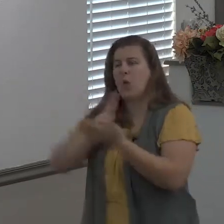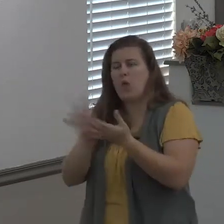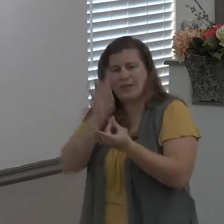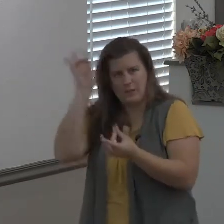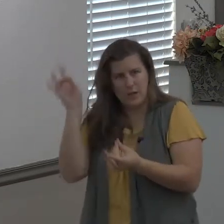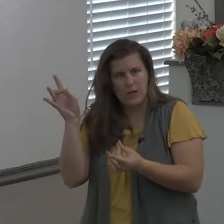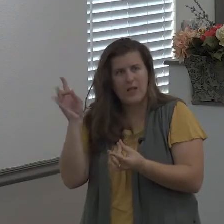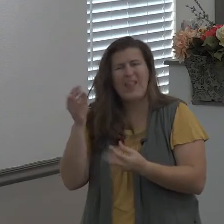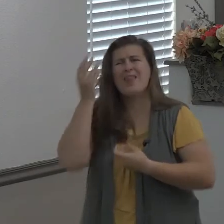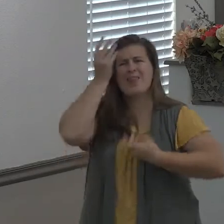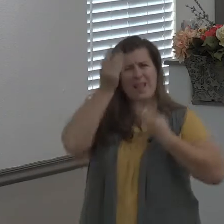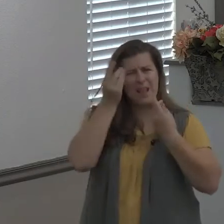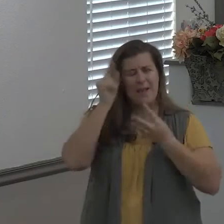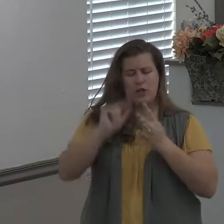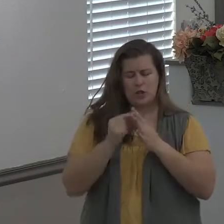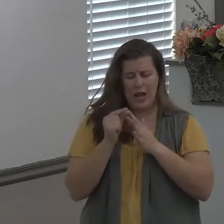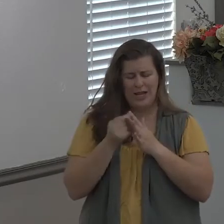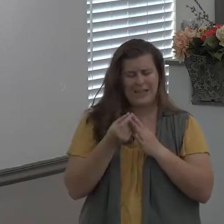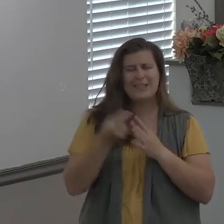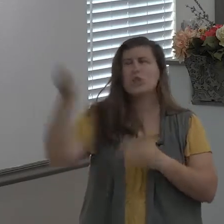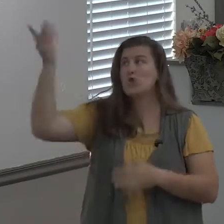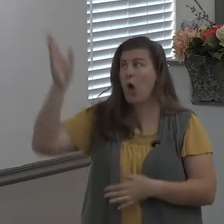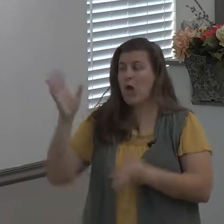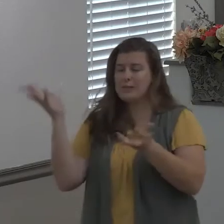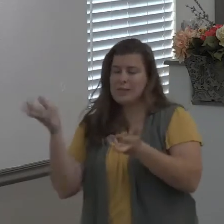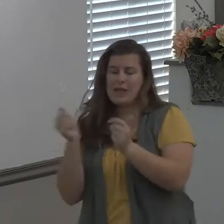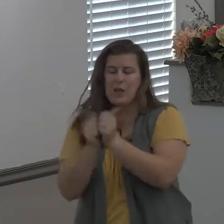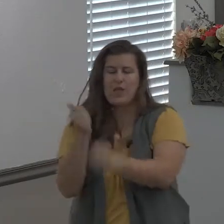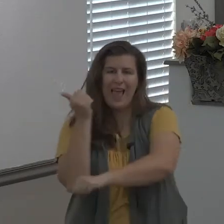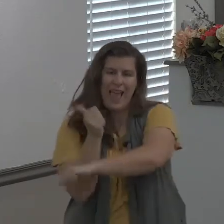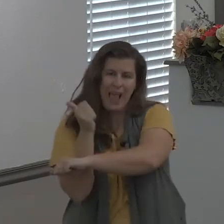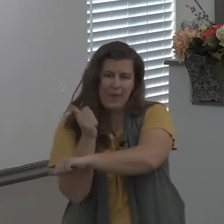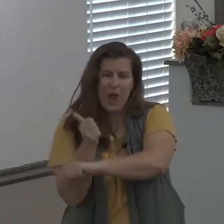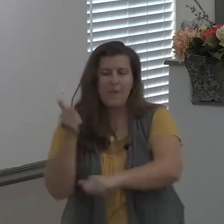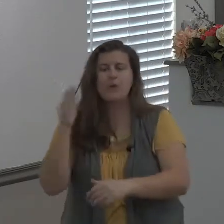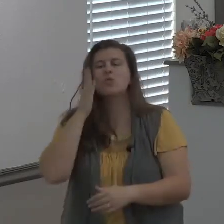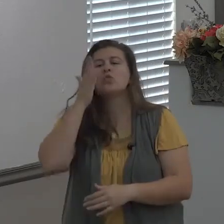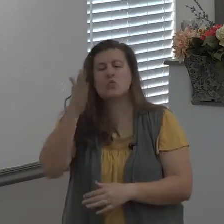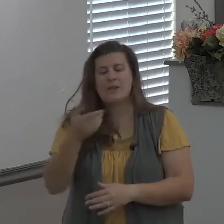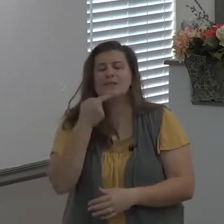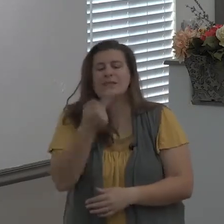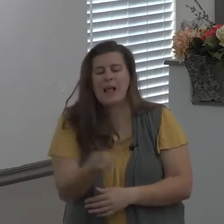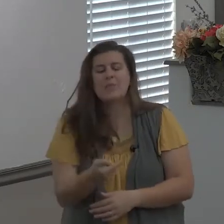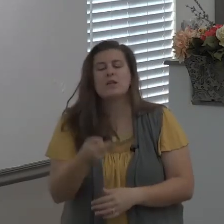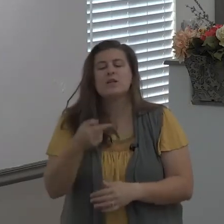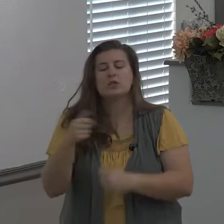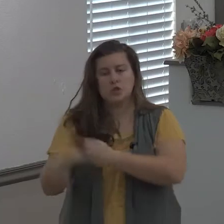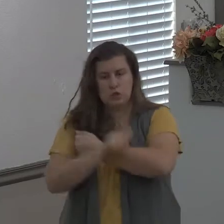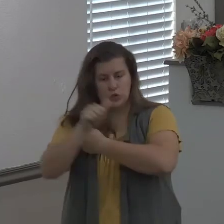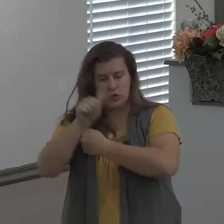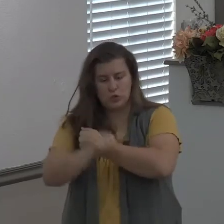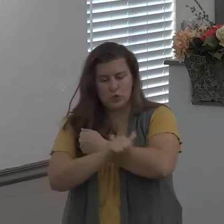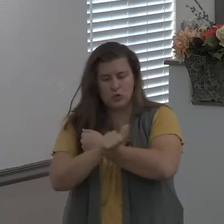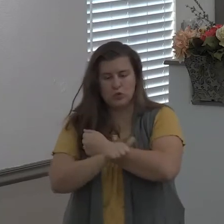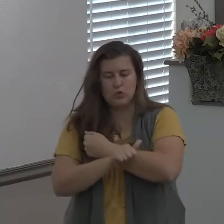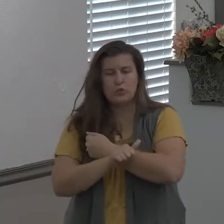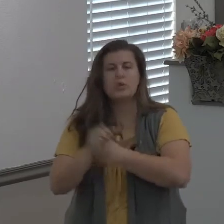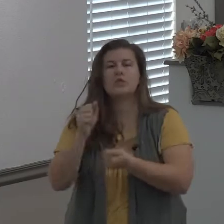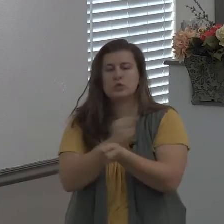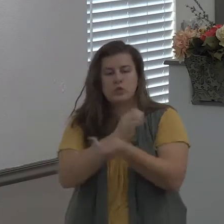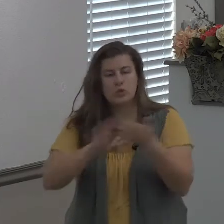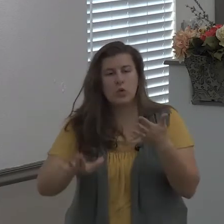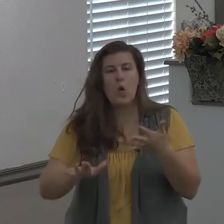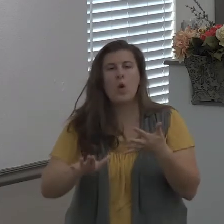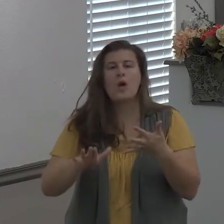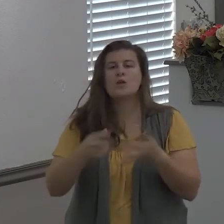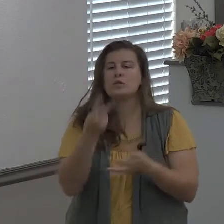Ghost in the church and in Christians. You know, think about that for a minute. In the book of Genesis, when God and Abraham are talking, God is going to